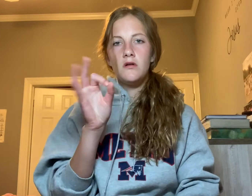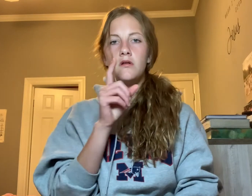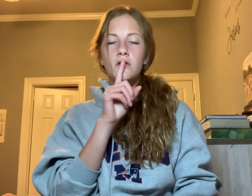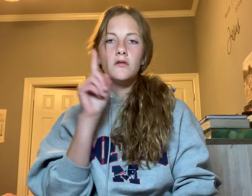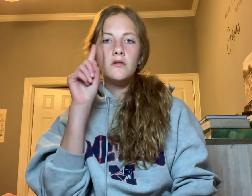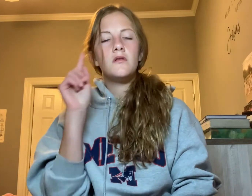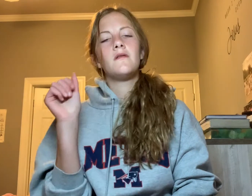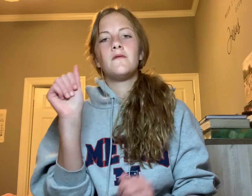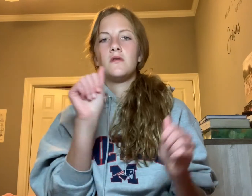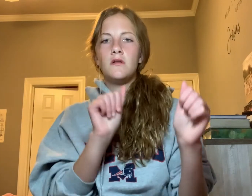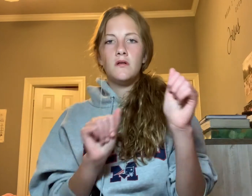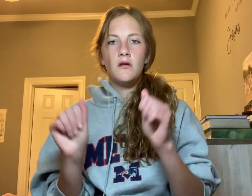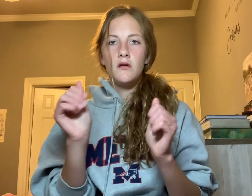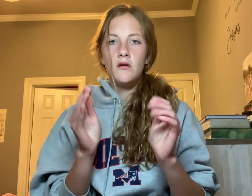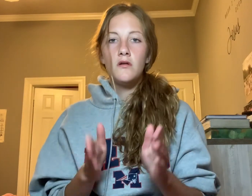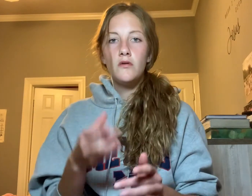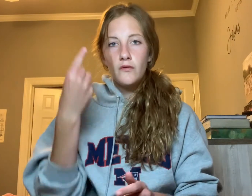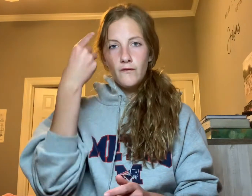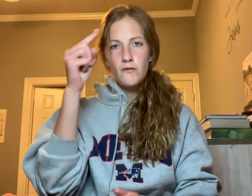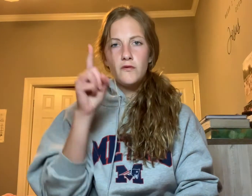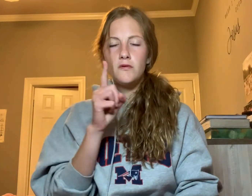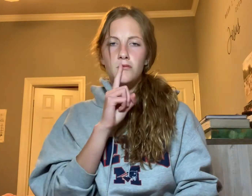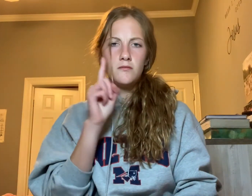pick deaf actors for deaf roles.